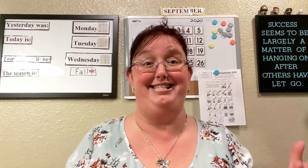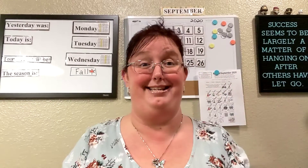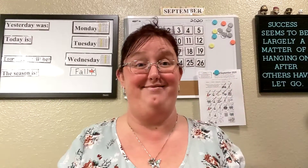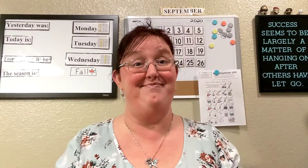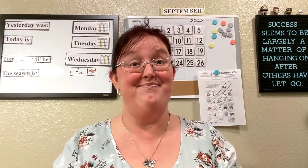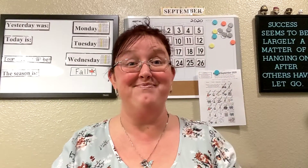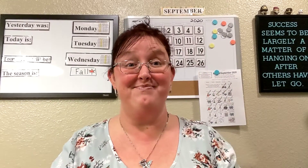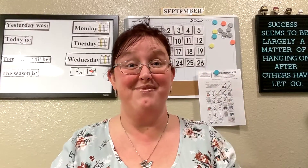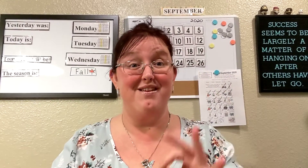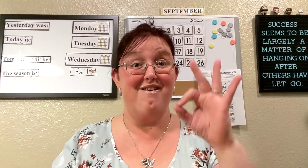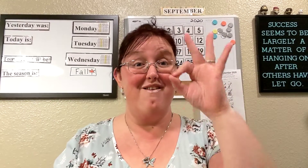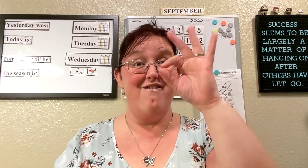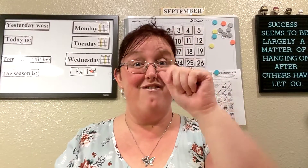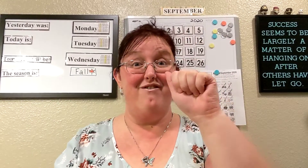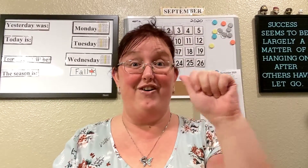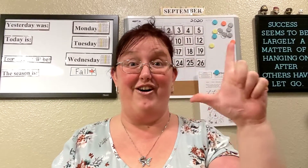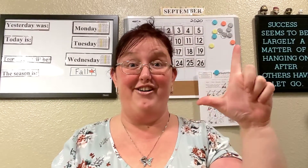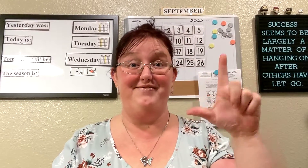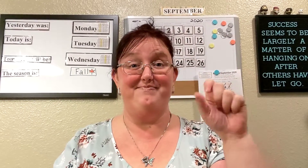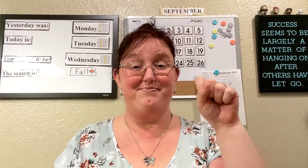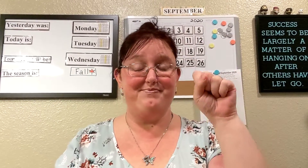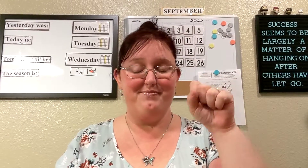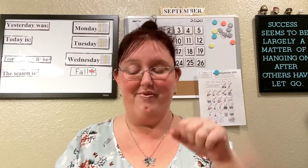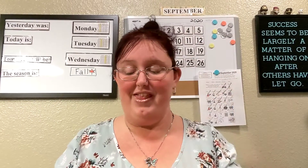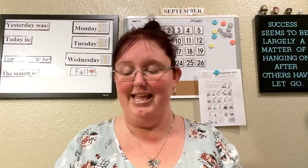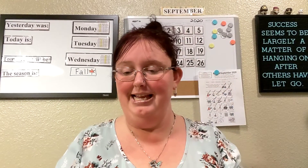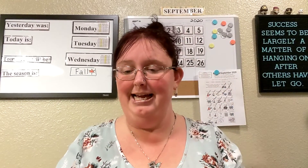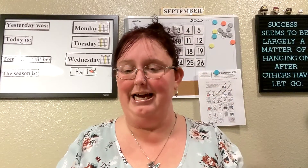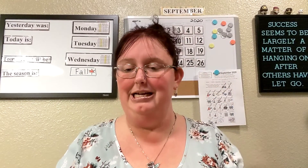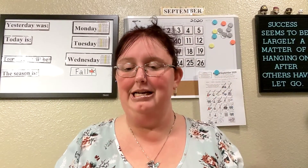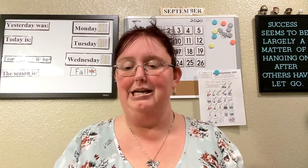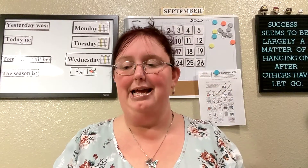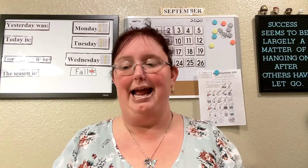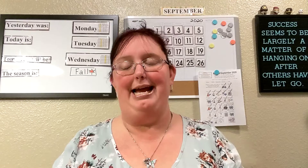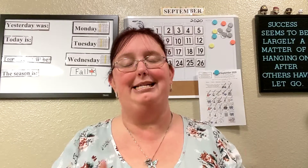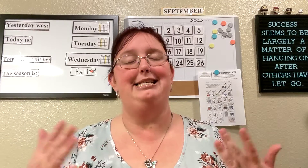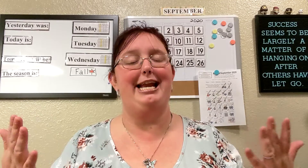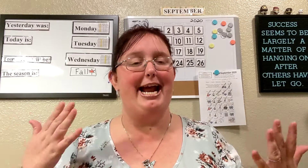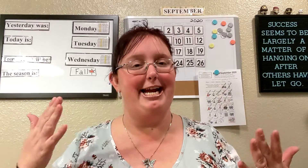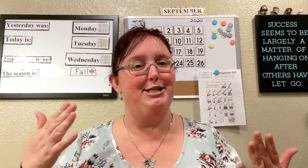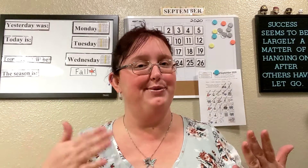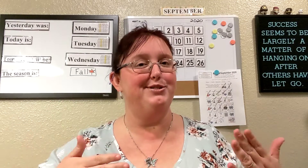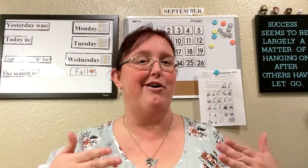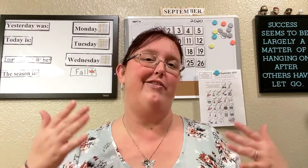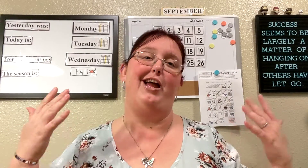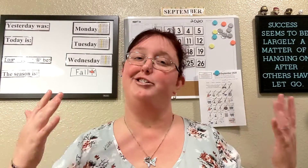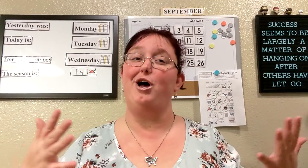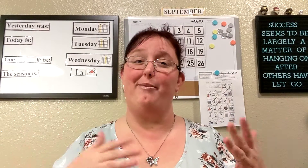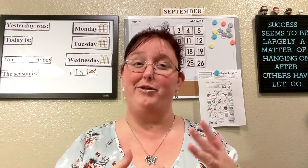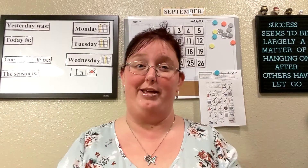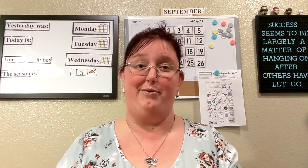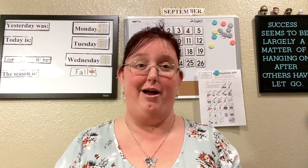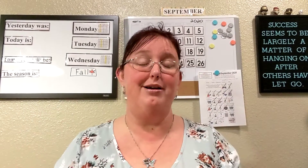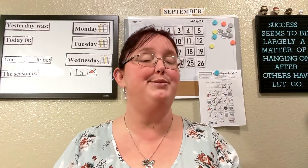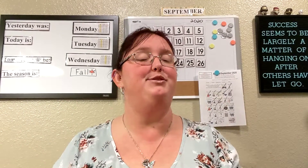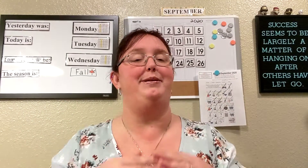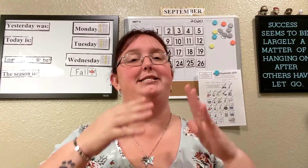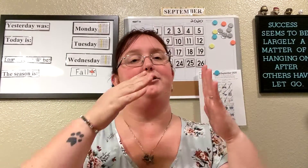season, fall. Yeah. And today is what's called the autumnal equinox, which means there's